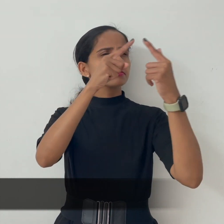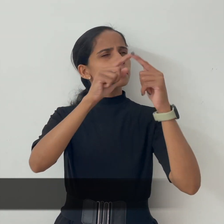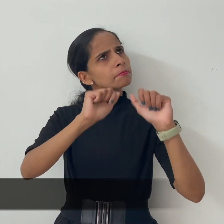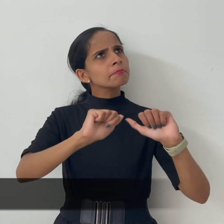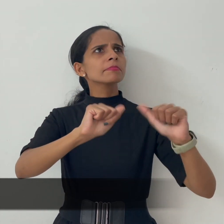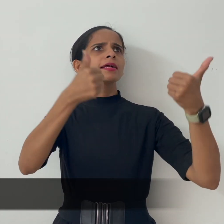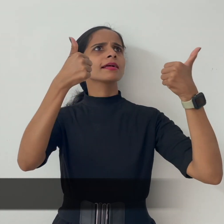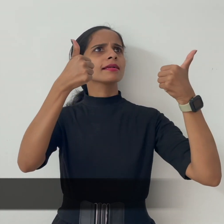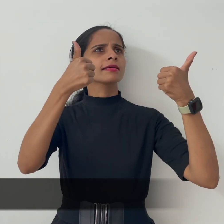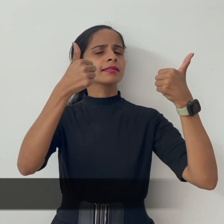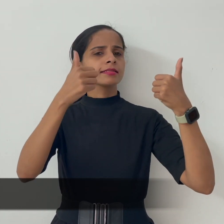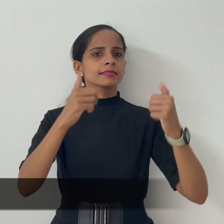Determined.